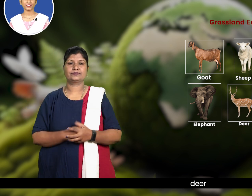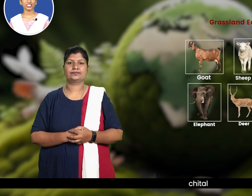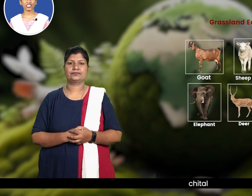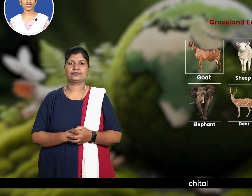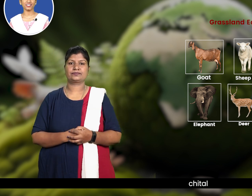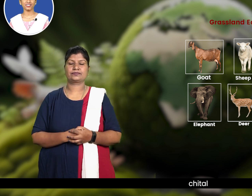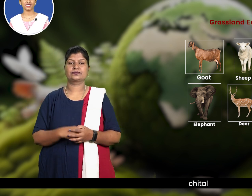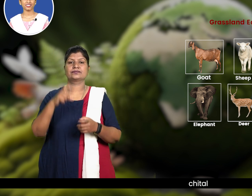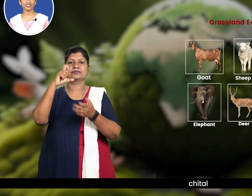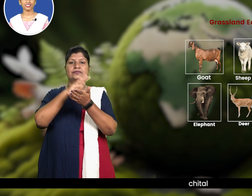cheetal,